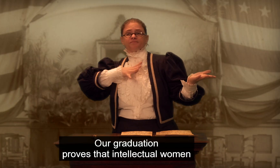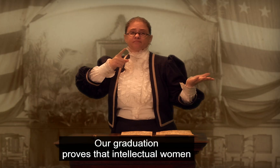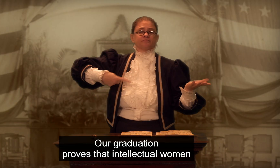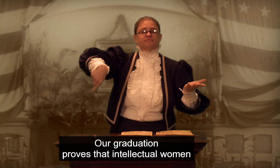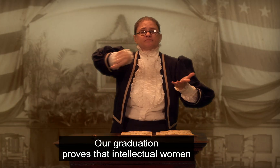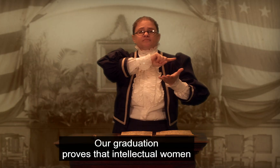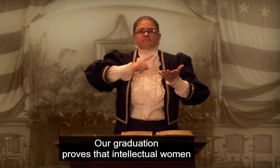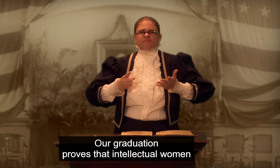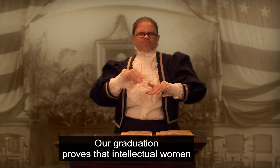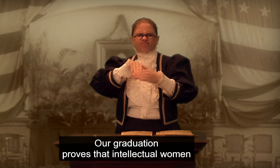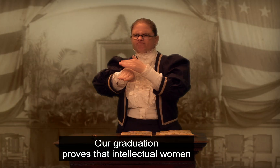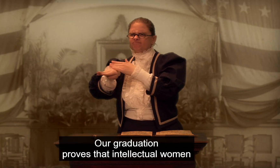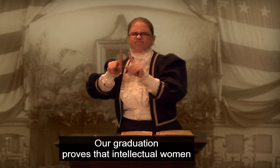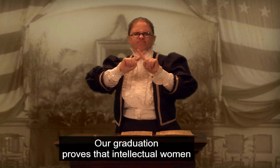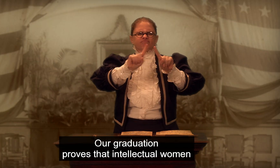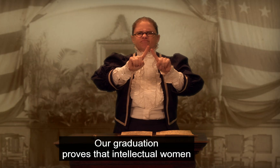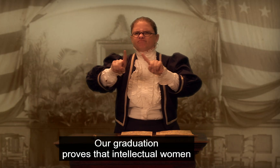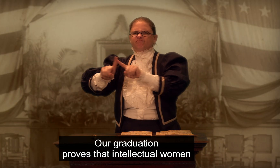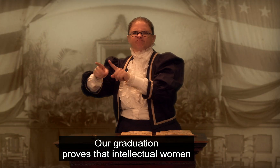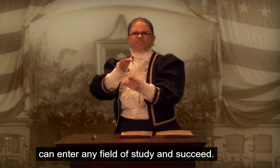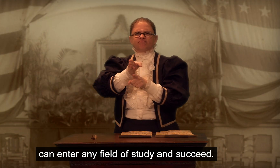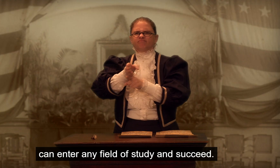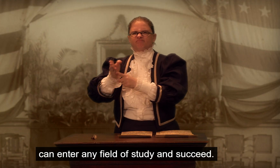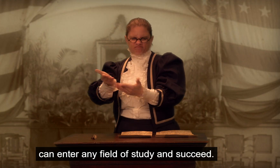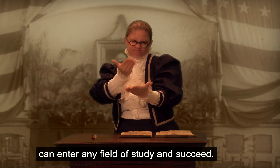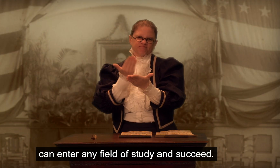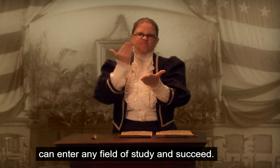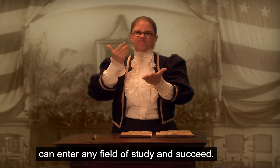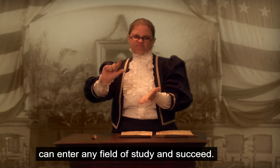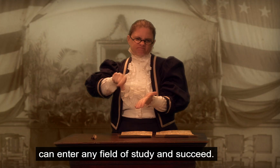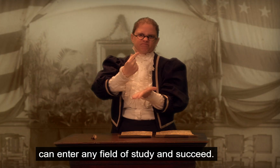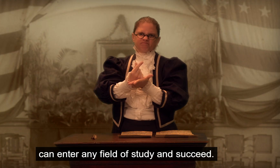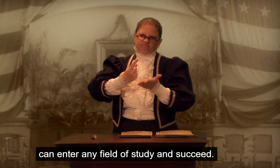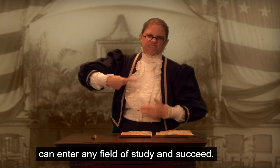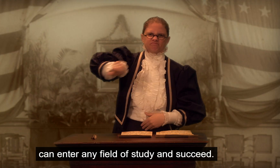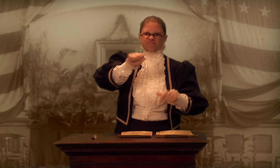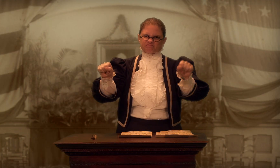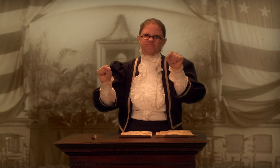Our graduation proves that intellectual women can enter any field of study and succeed.